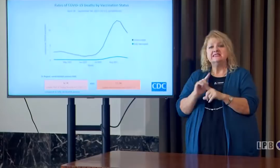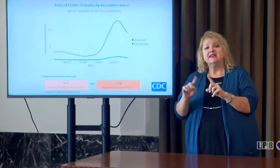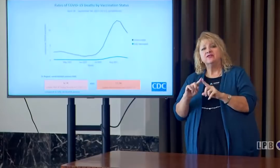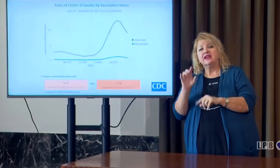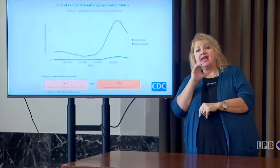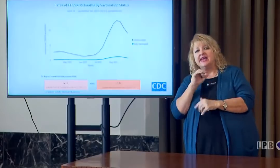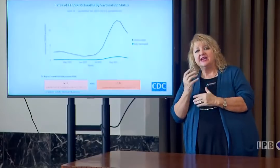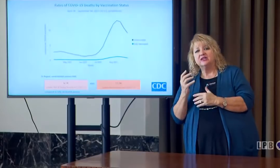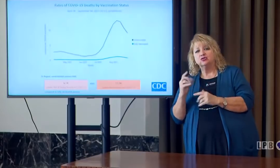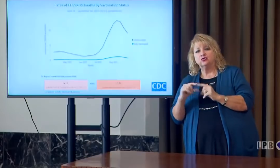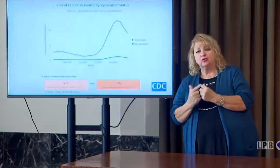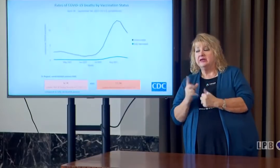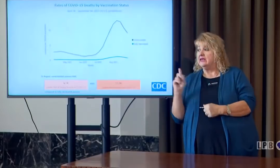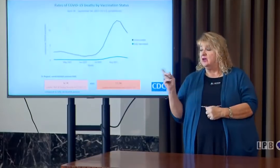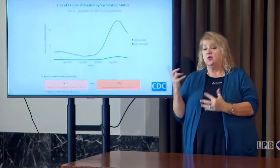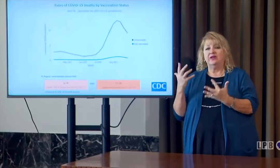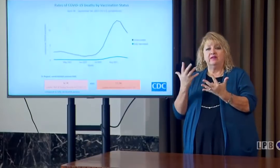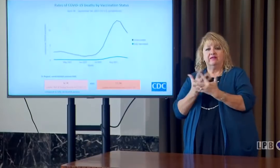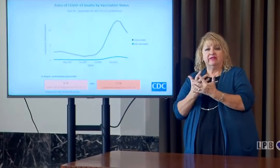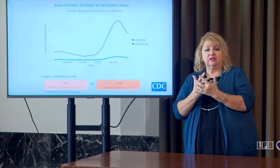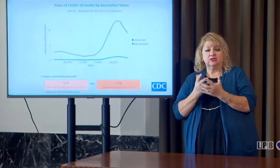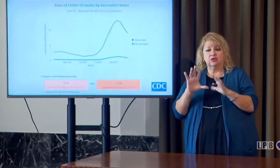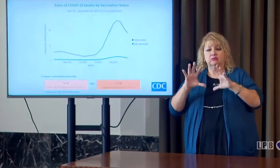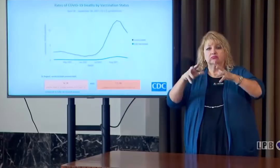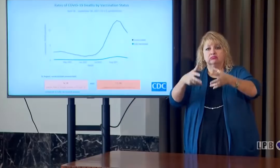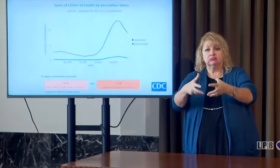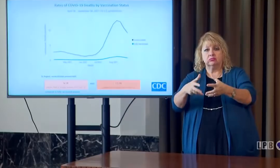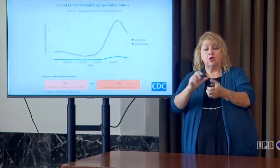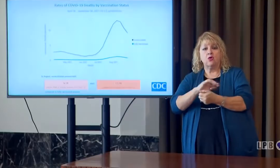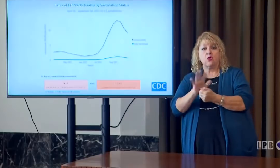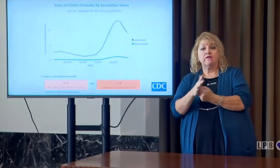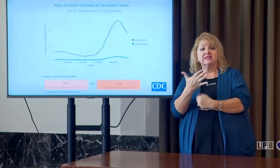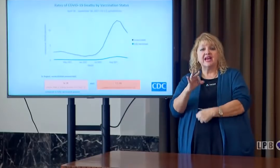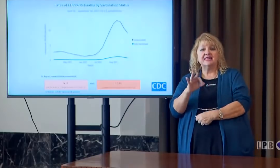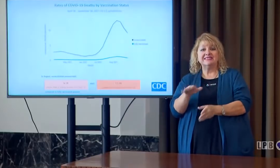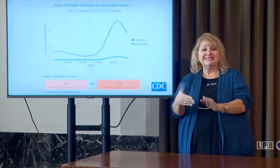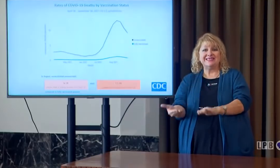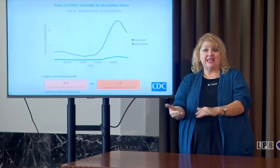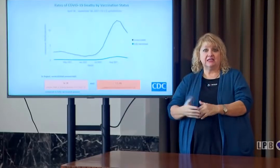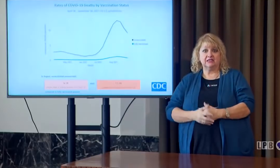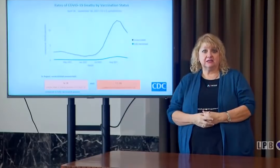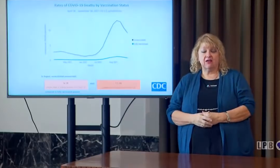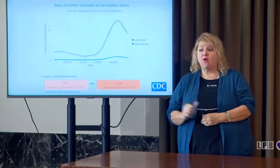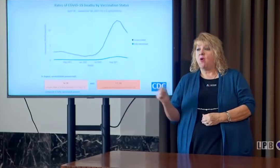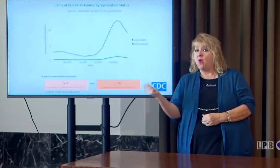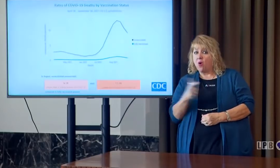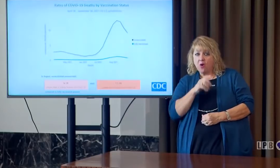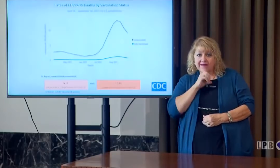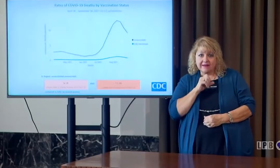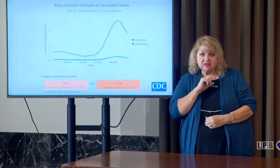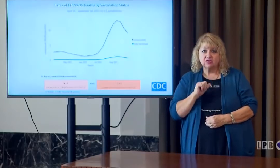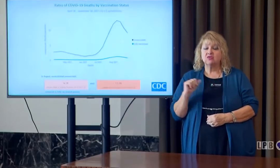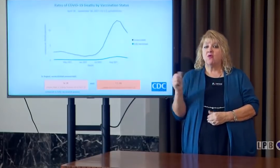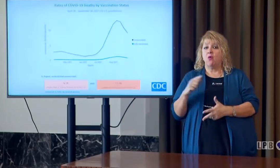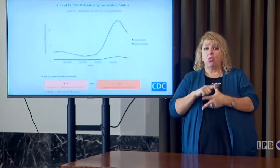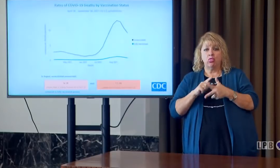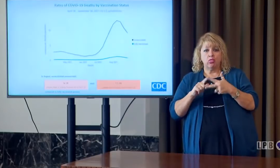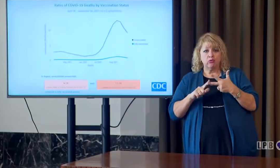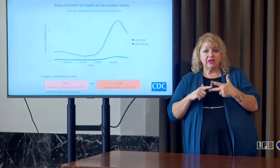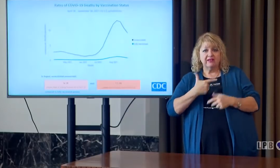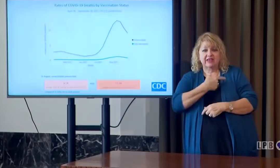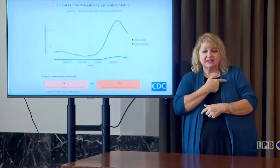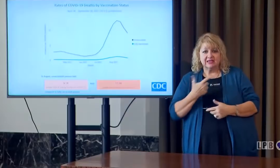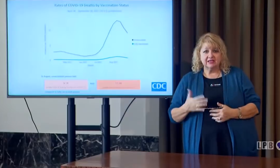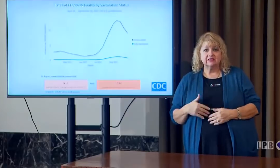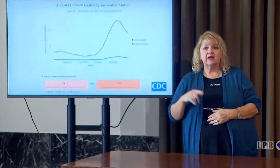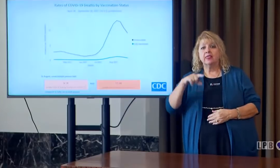We have filtered it here for just COVID-19 deaths by vaccination status, all ages, all vaccine types. The black line